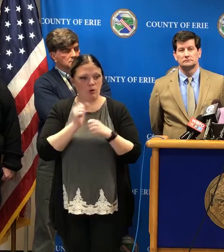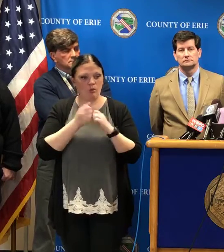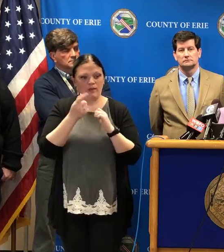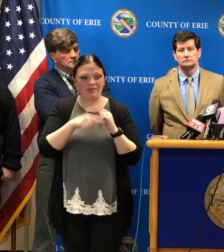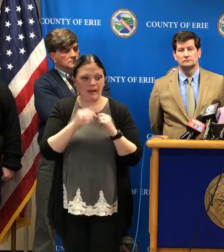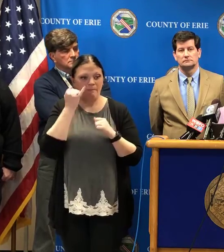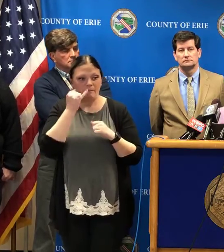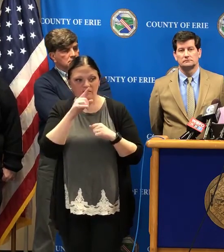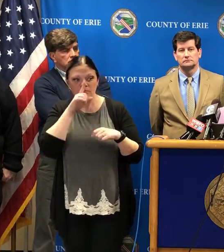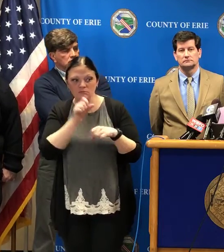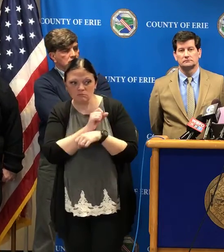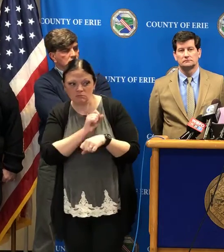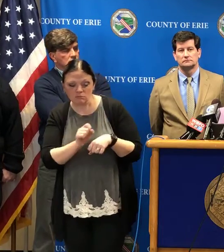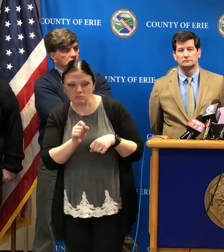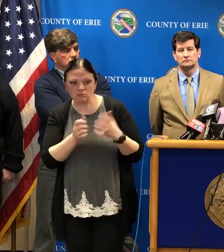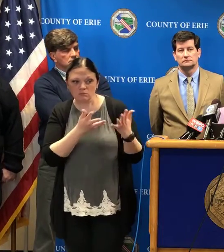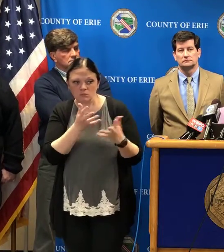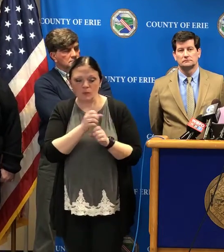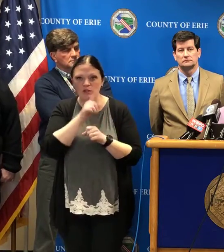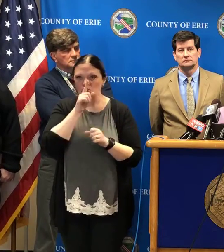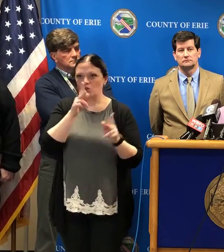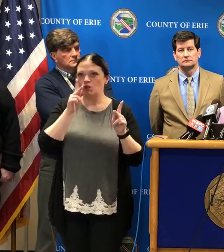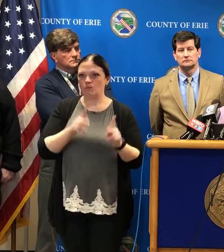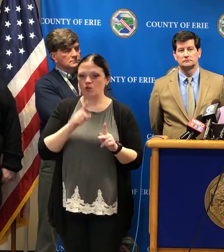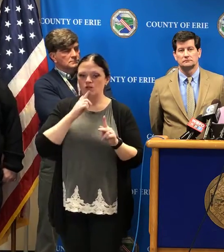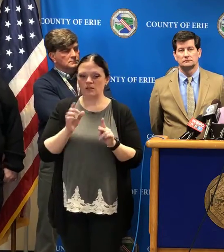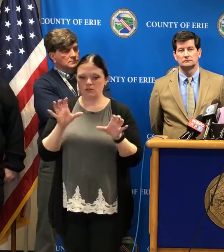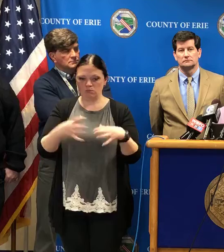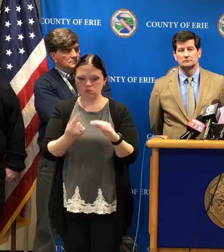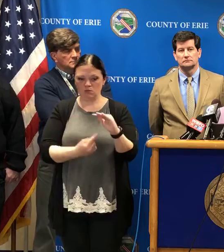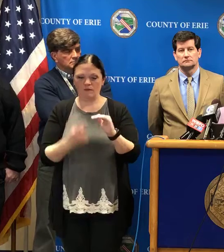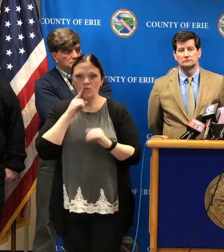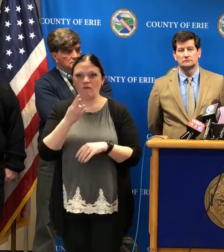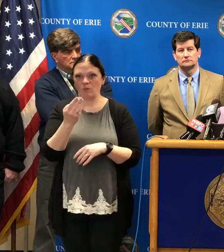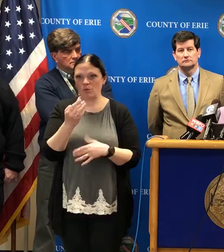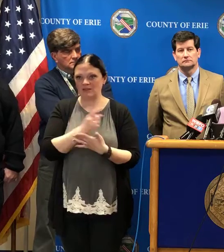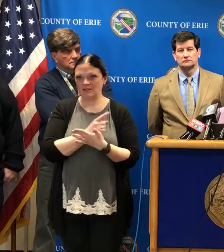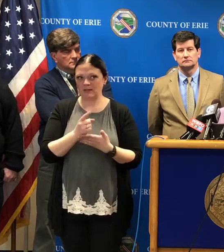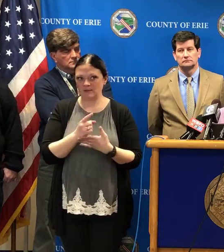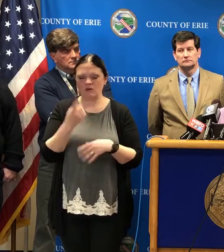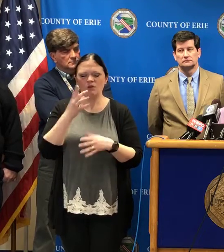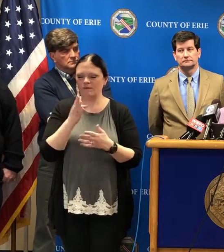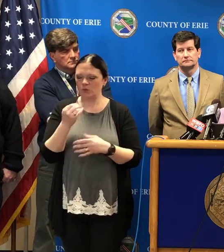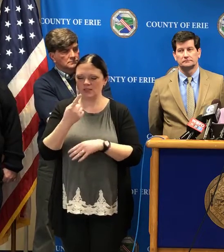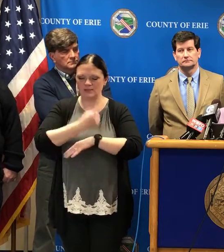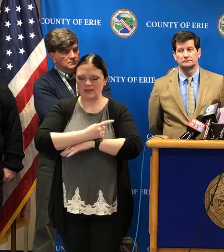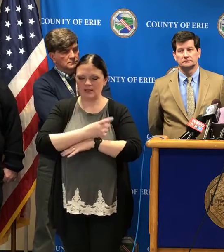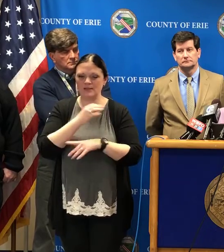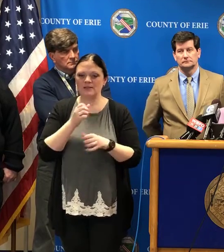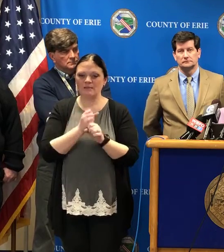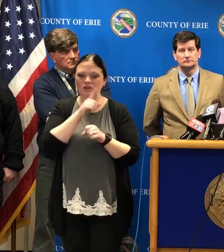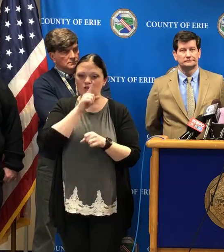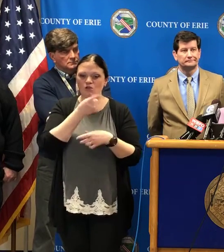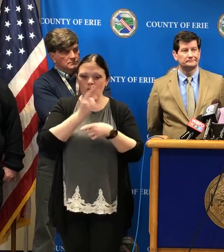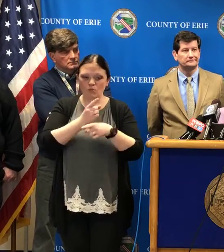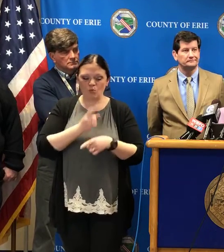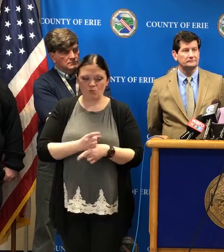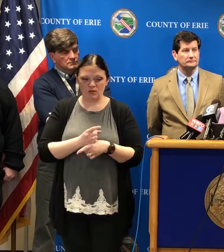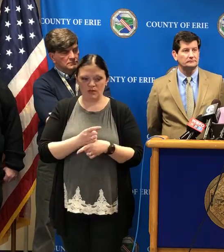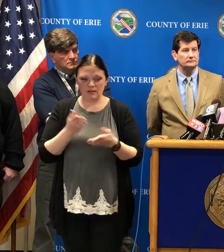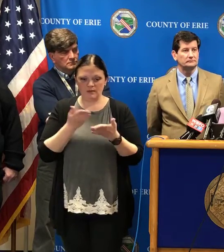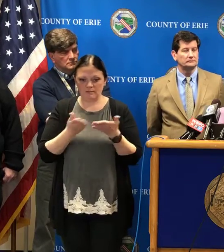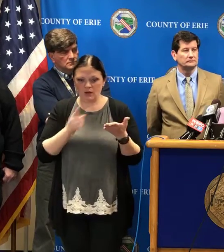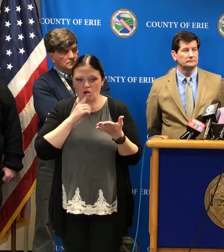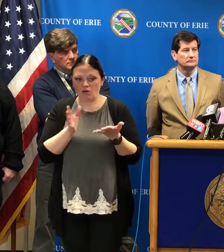if that's true, to make sure the person is in quarantine for 14 days and also make sure that the appropriate specimens are